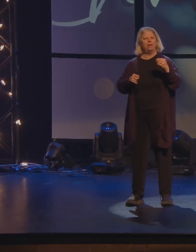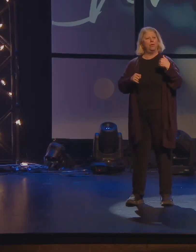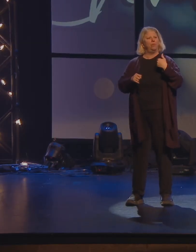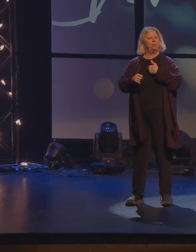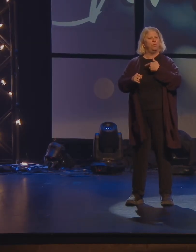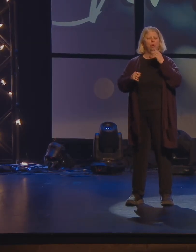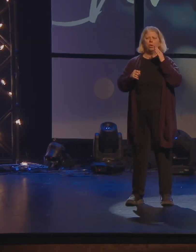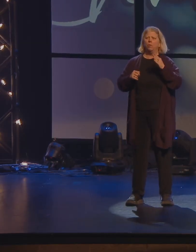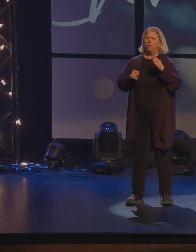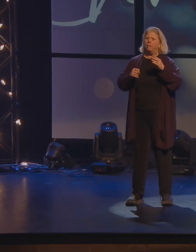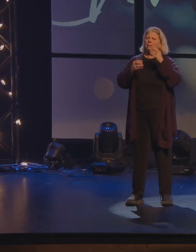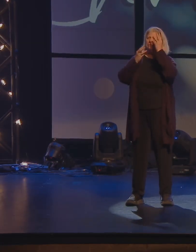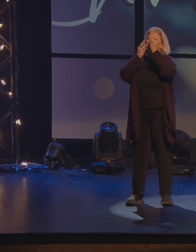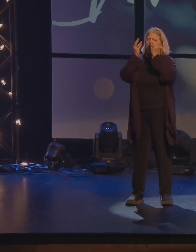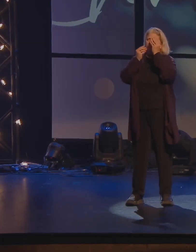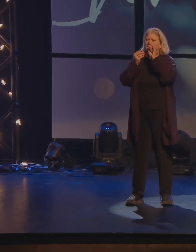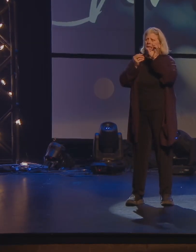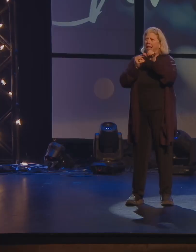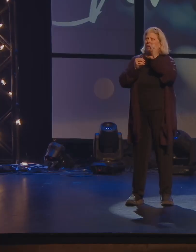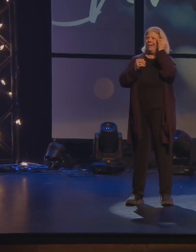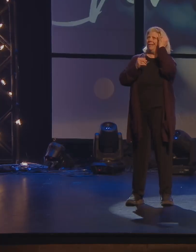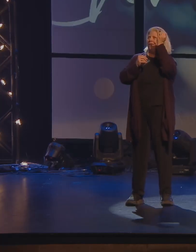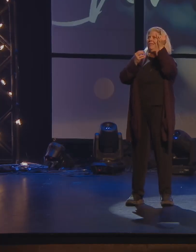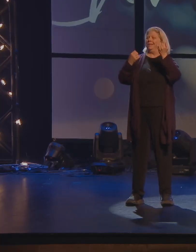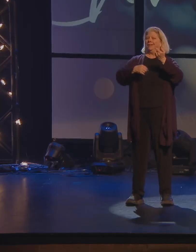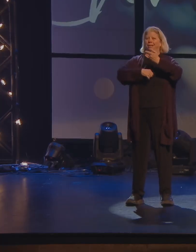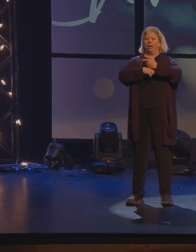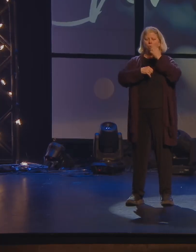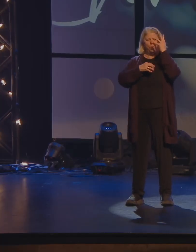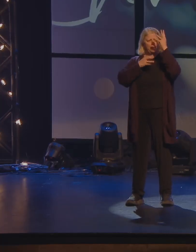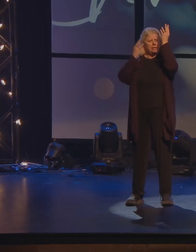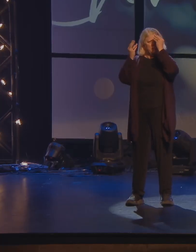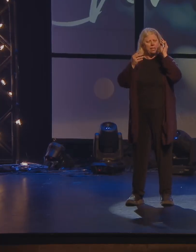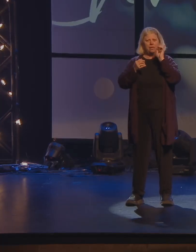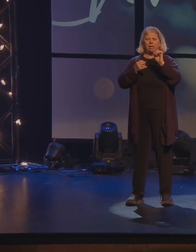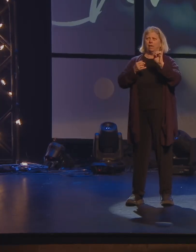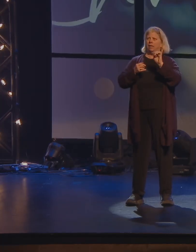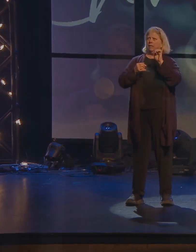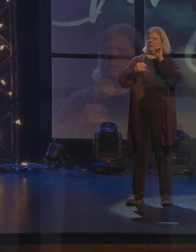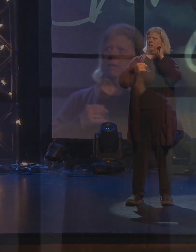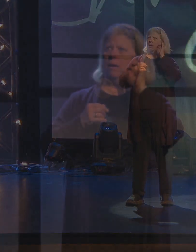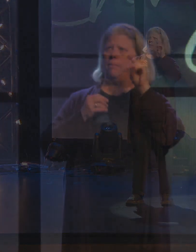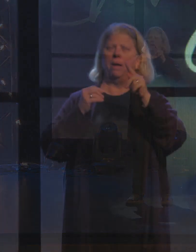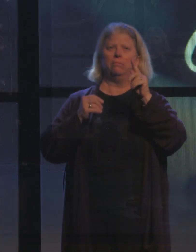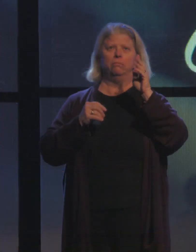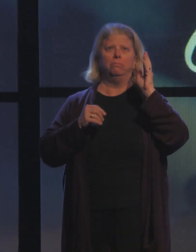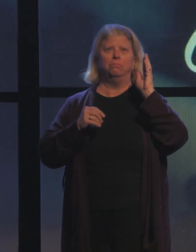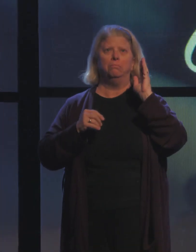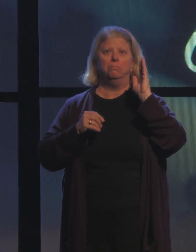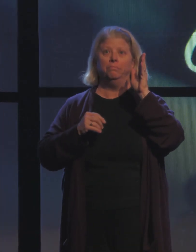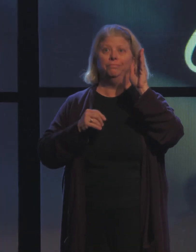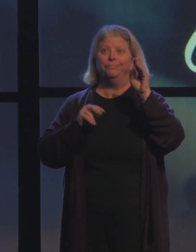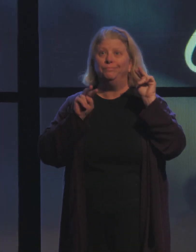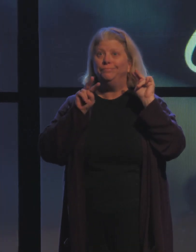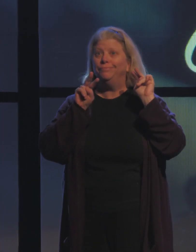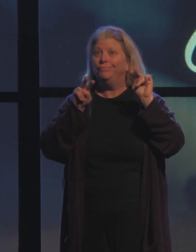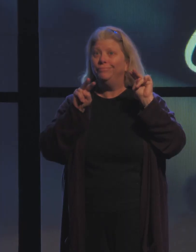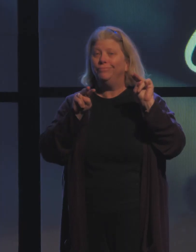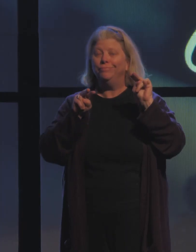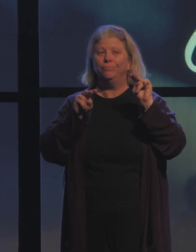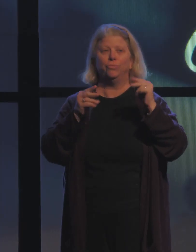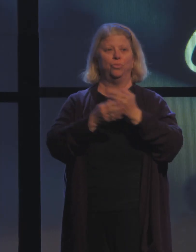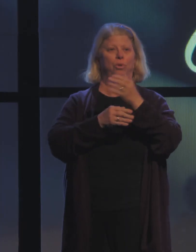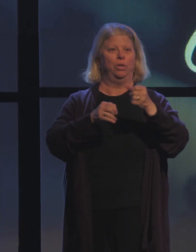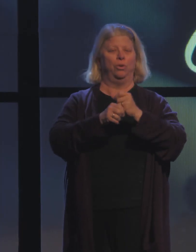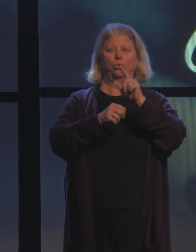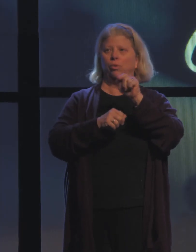be leaning into that today. We're going to be leaning into the threshold that New Year's